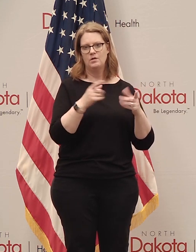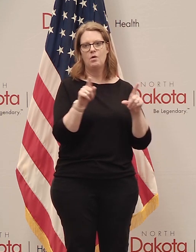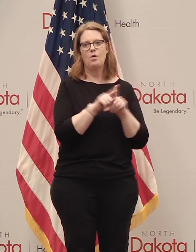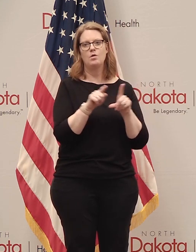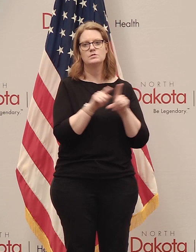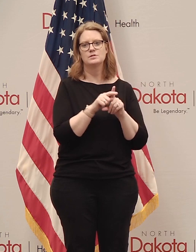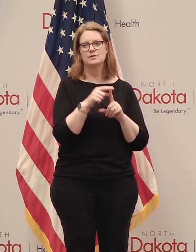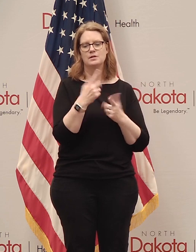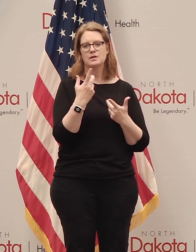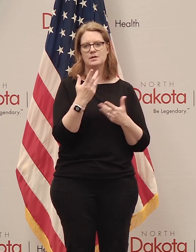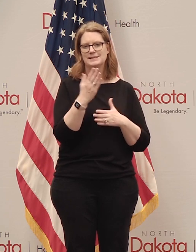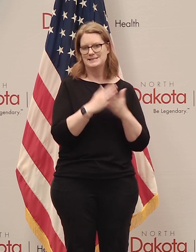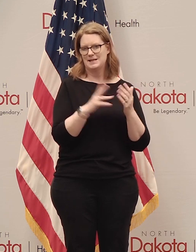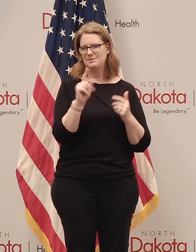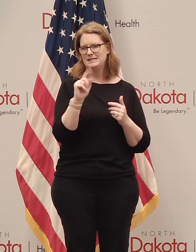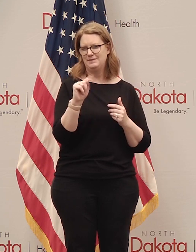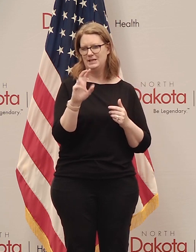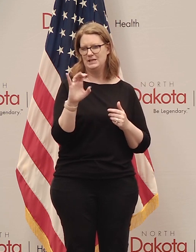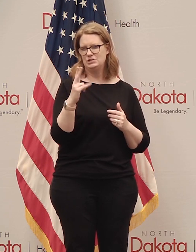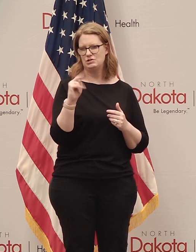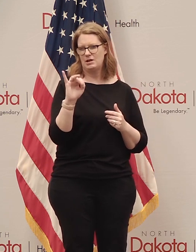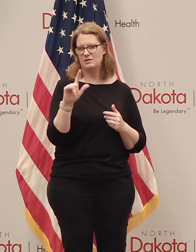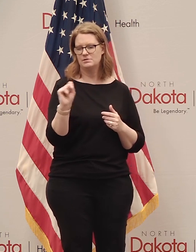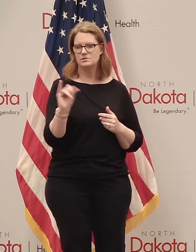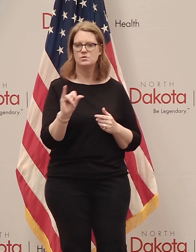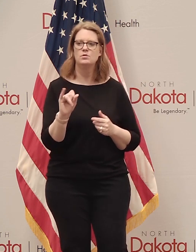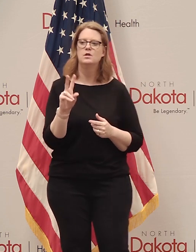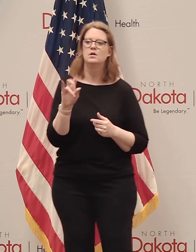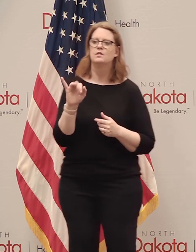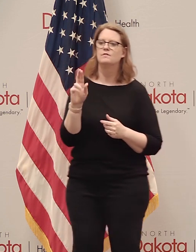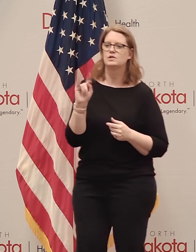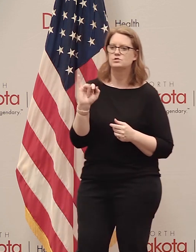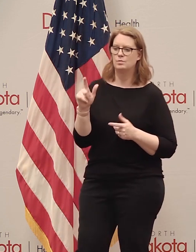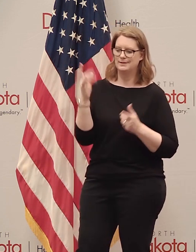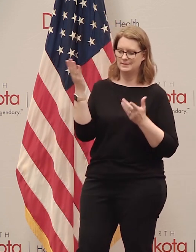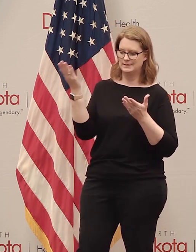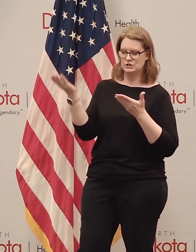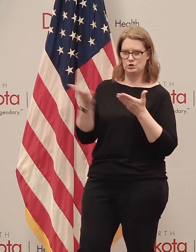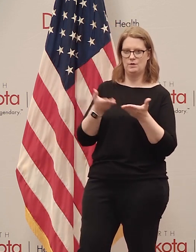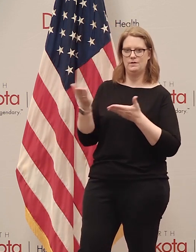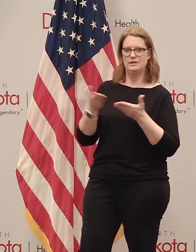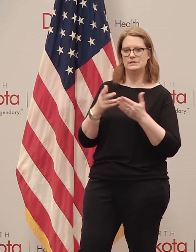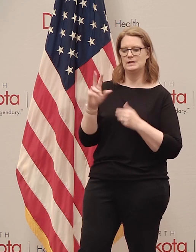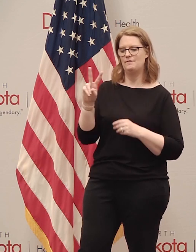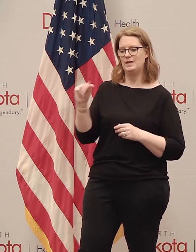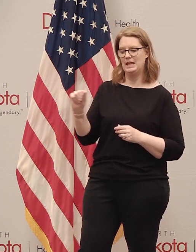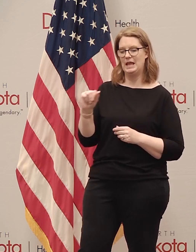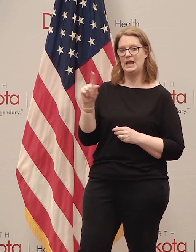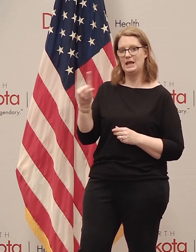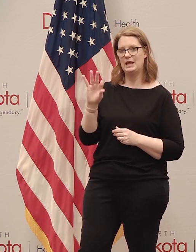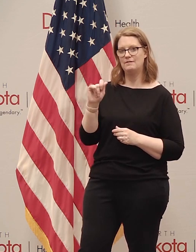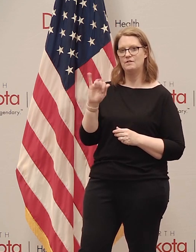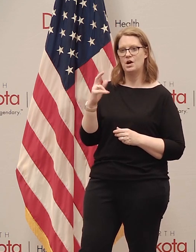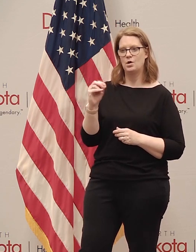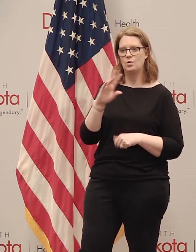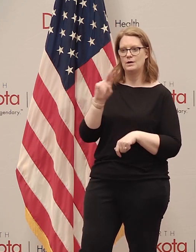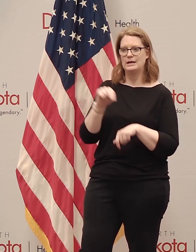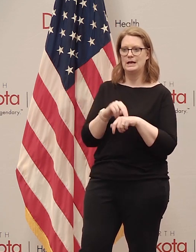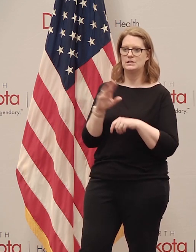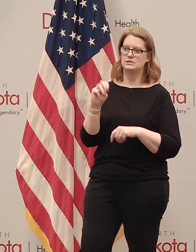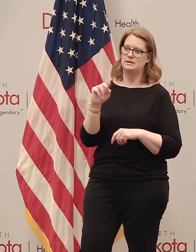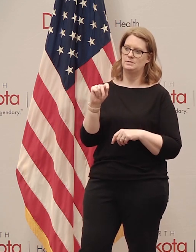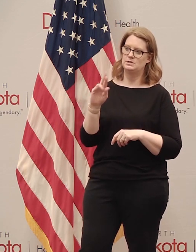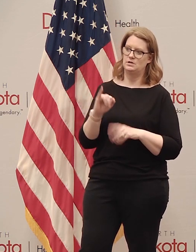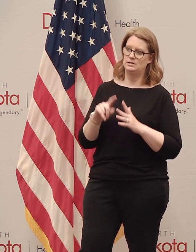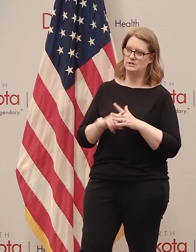carried, I think, on some television channels. A virtual ceremony is going to be held at the VA Fargo National Cemetery beginning at